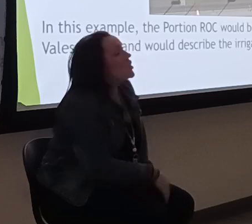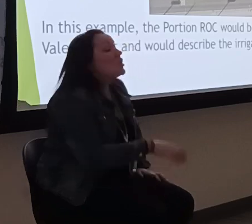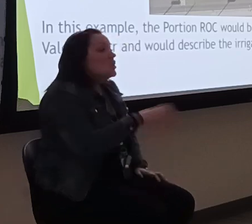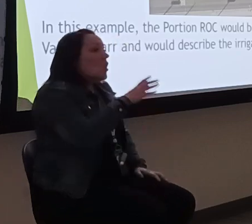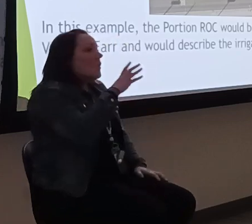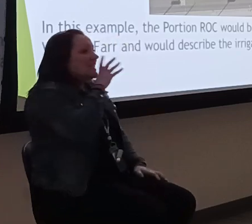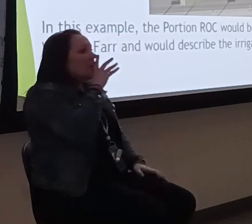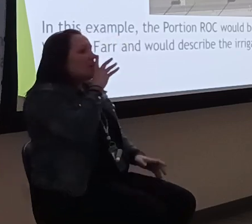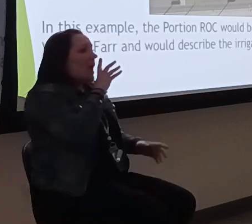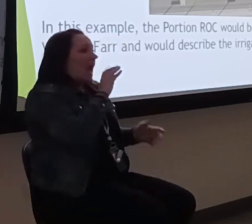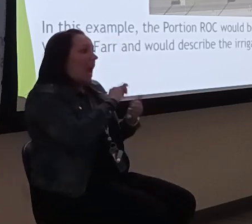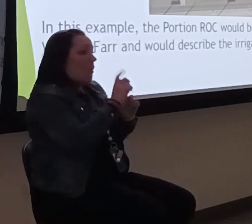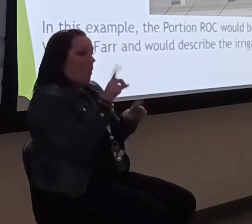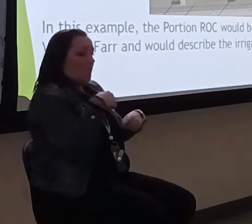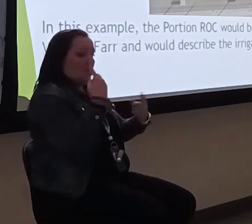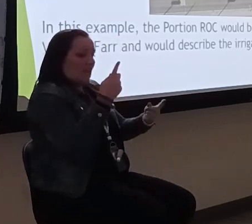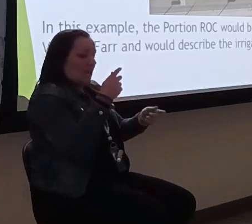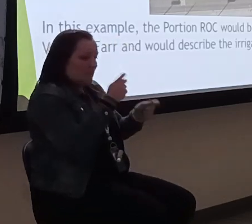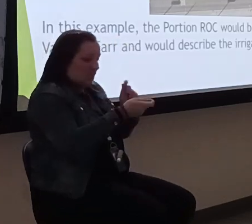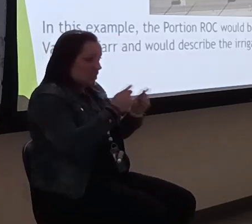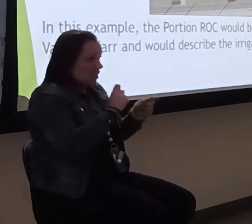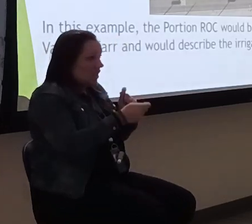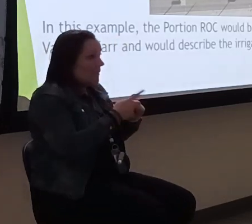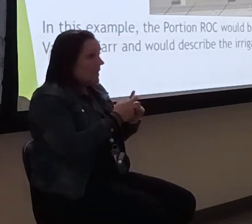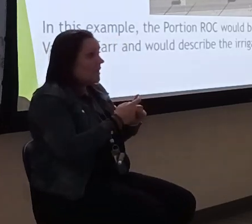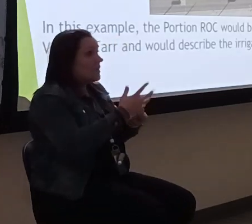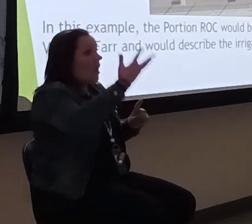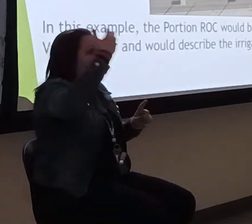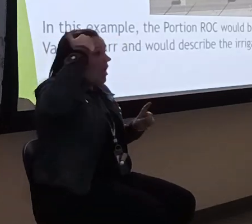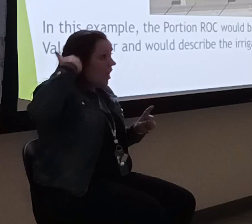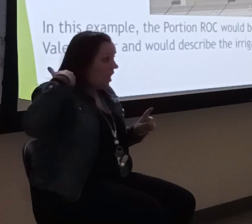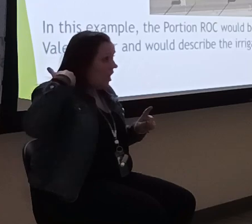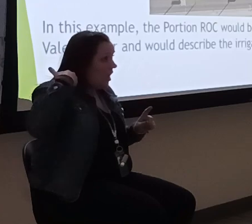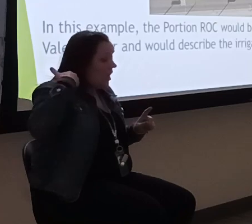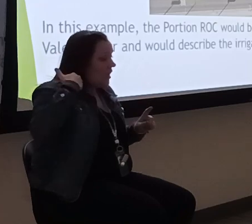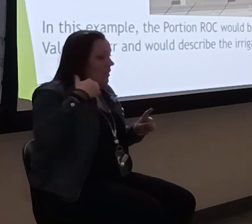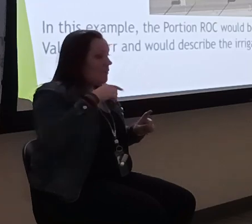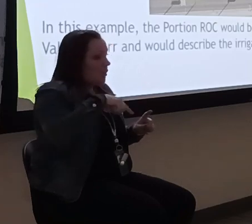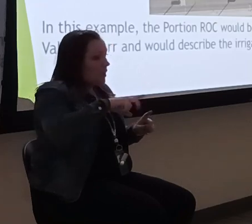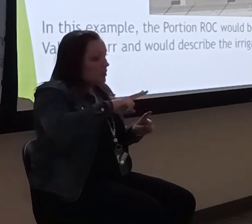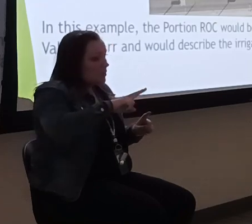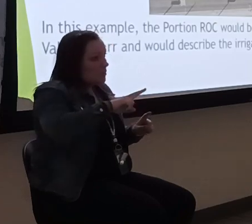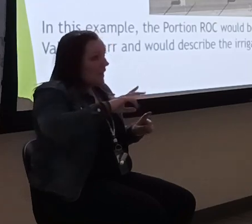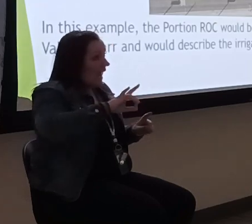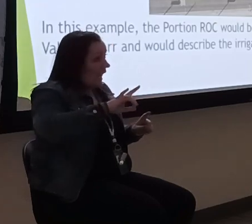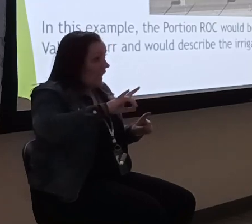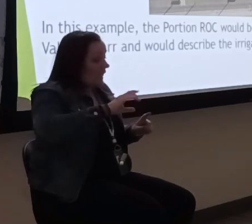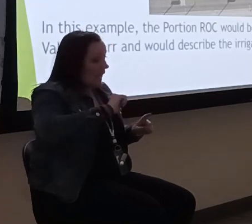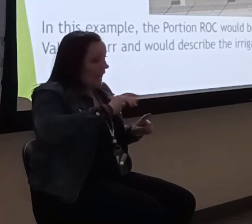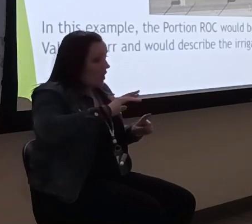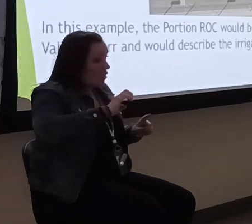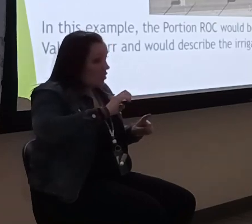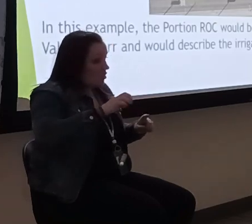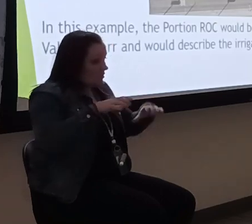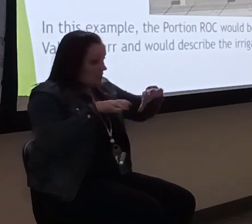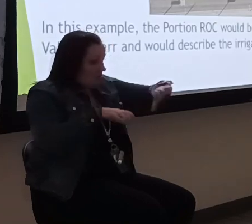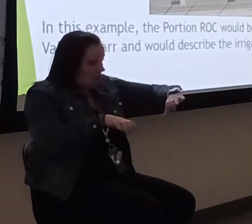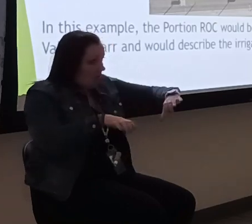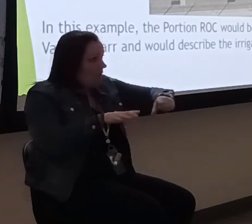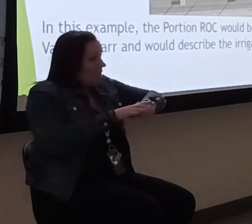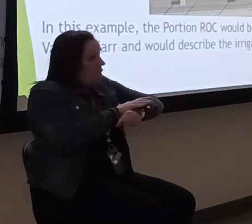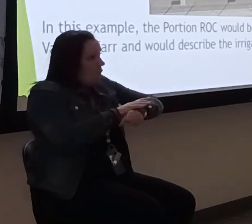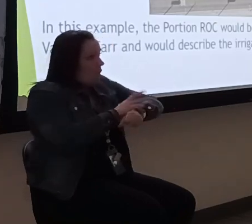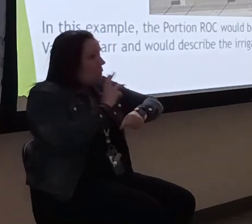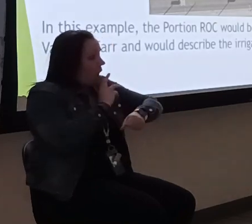got some driveway. And so this is an instant where I don't know if the water company has been able to protect this